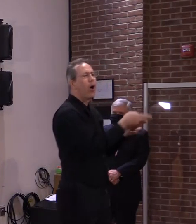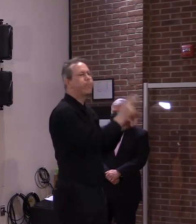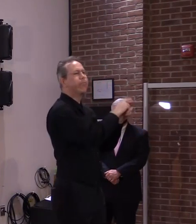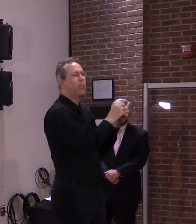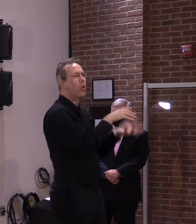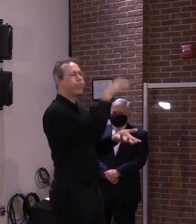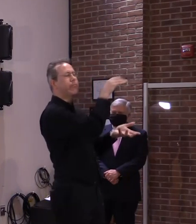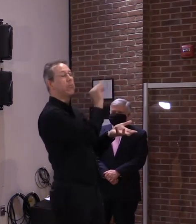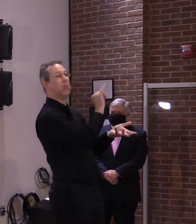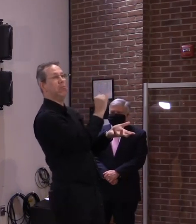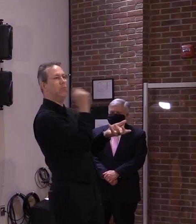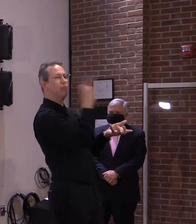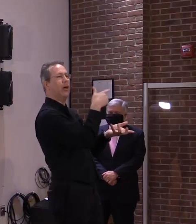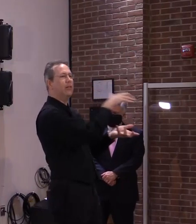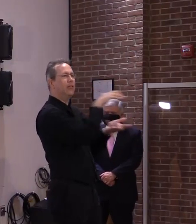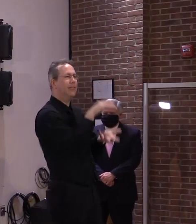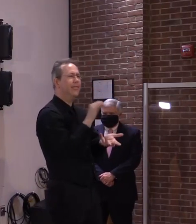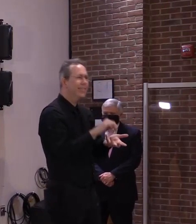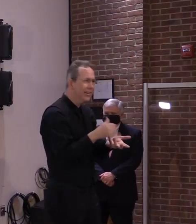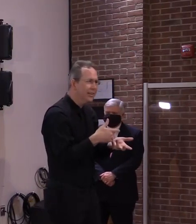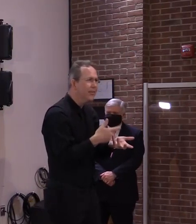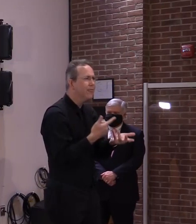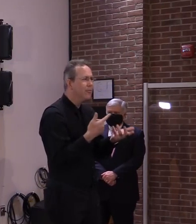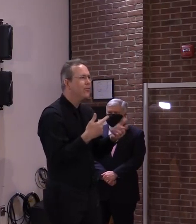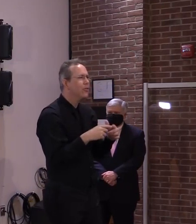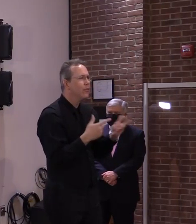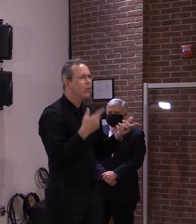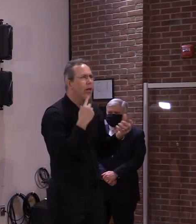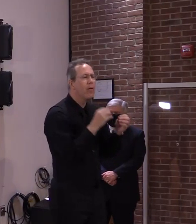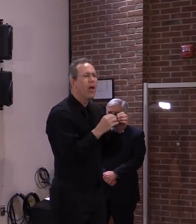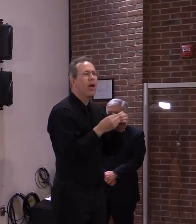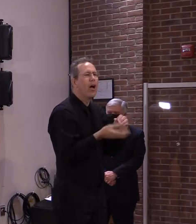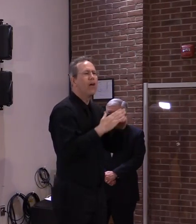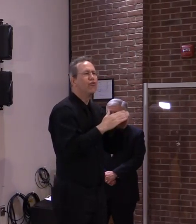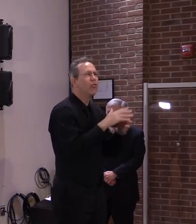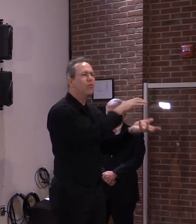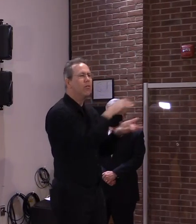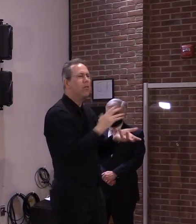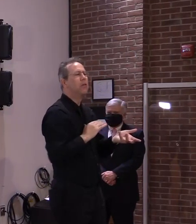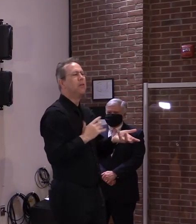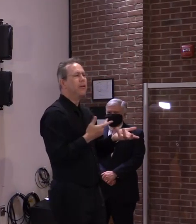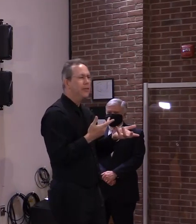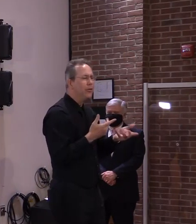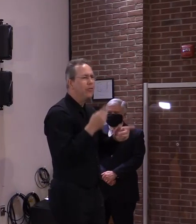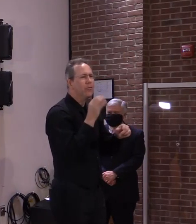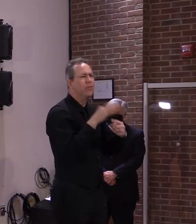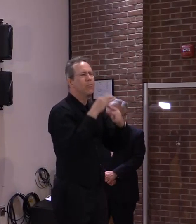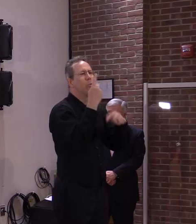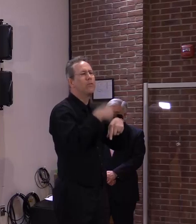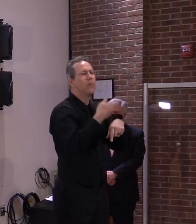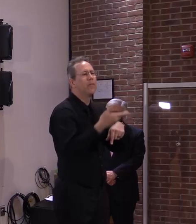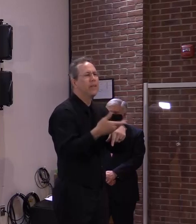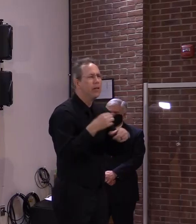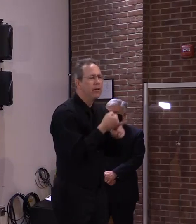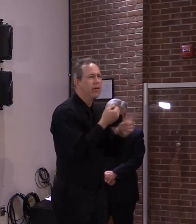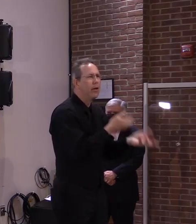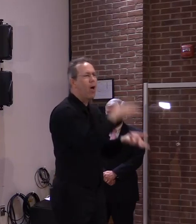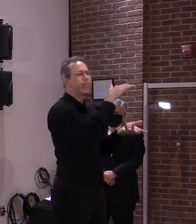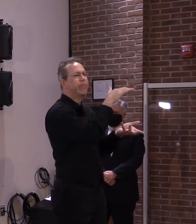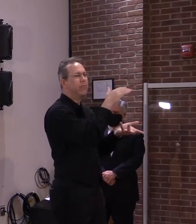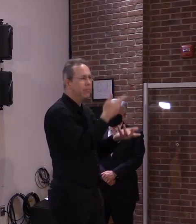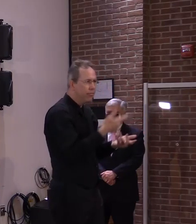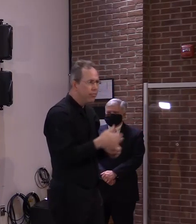week of a few thousand doses. So again, the increase from last week is going to be,